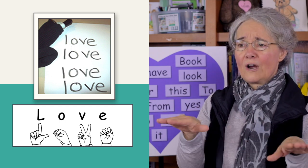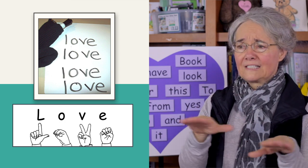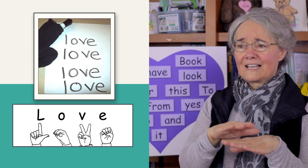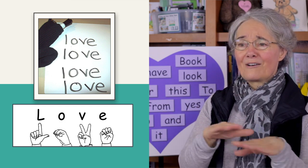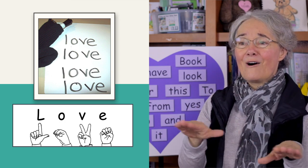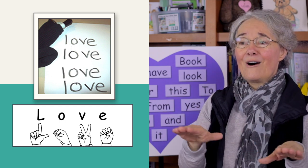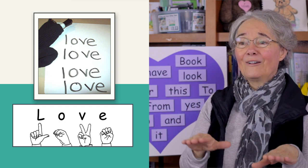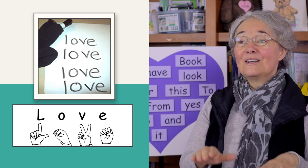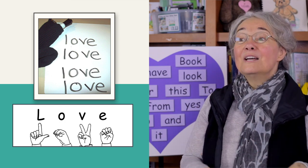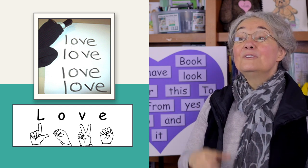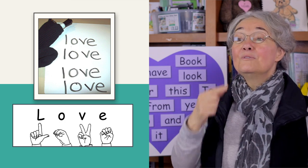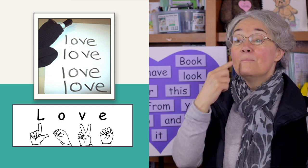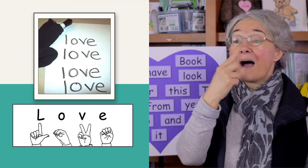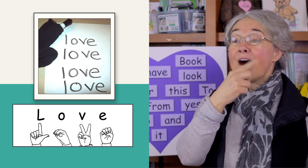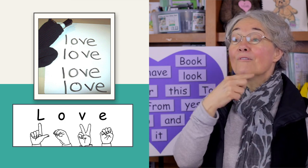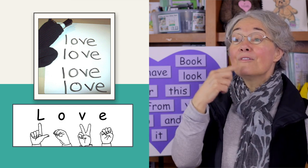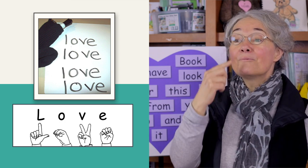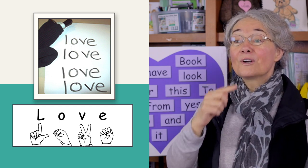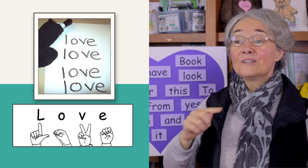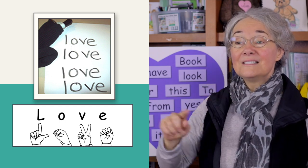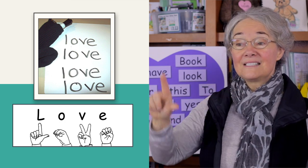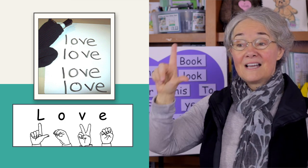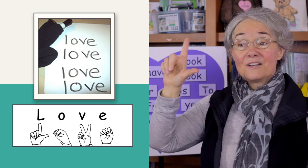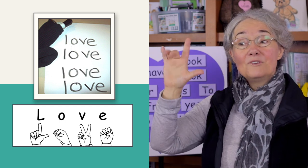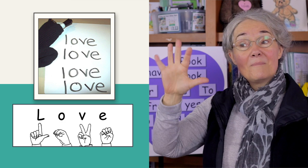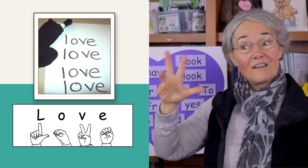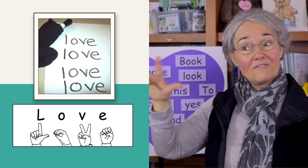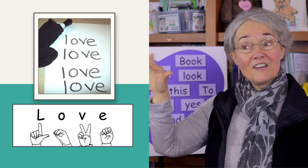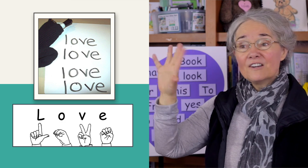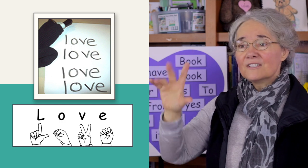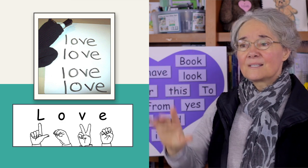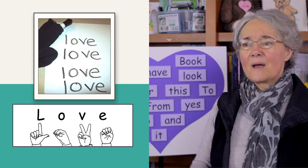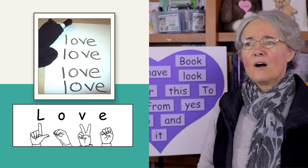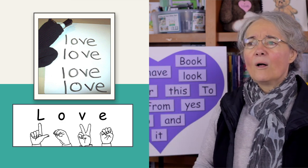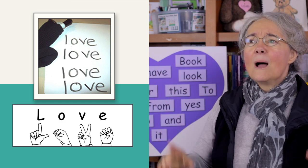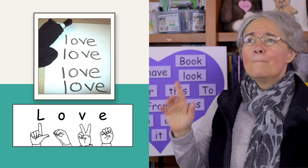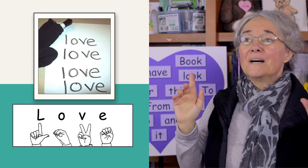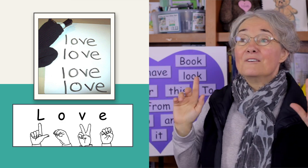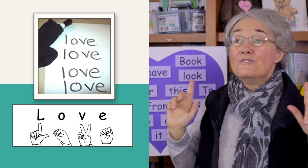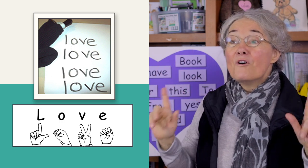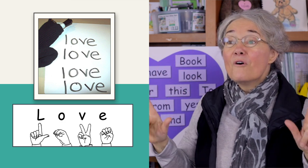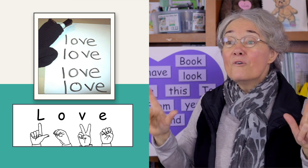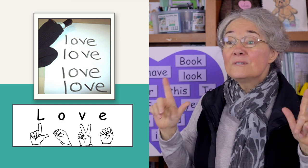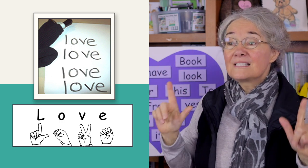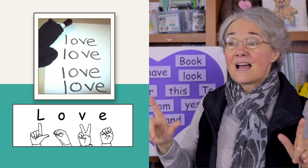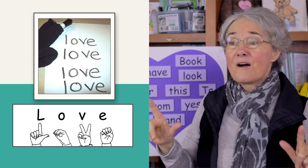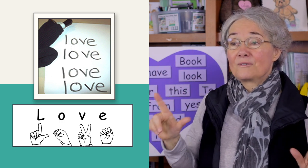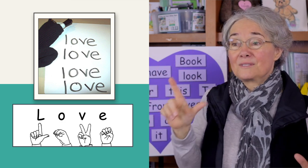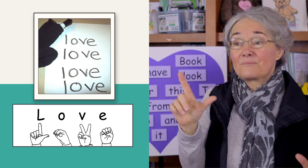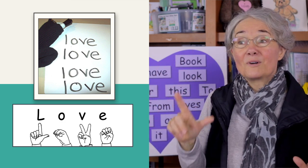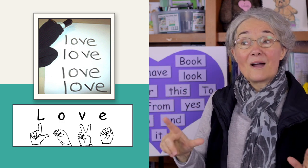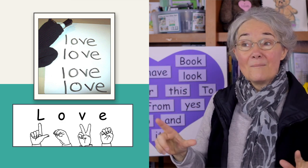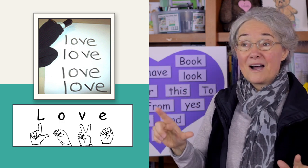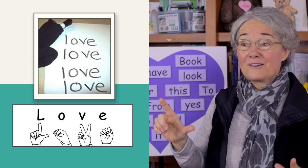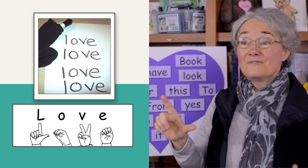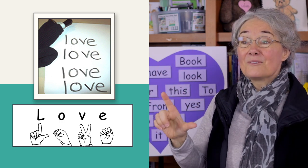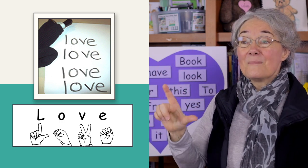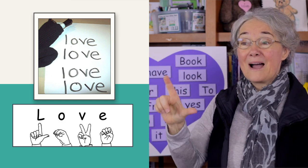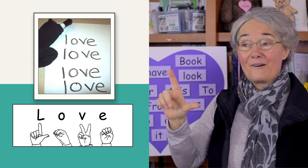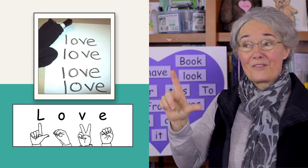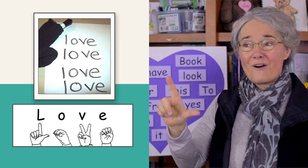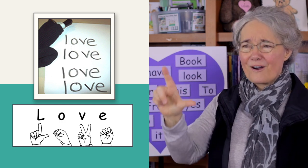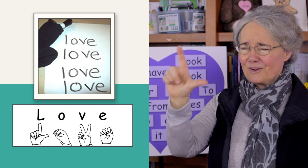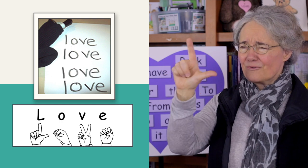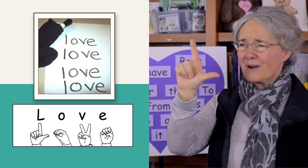no voice at all. You mouth the words, you may fingerspell, but no sounds will come out of